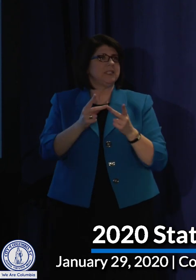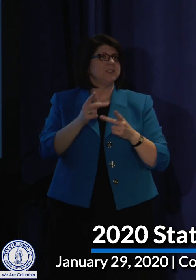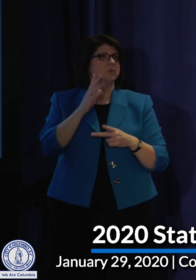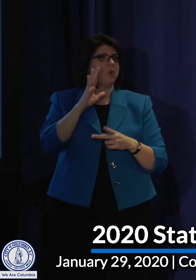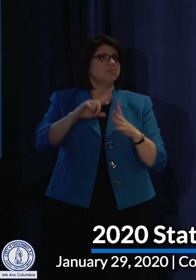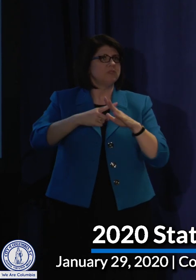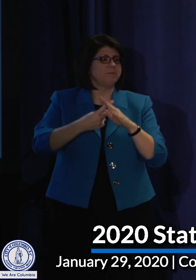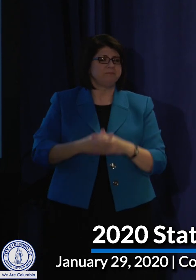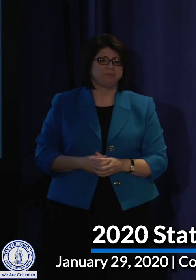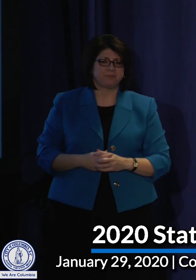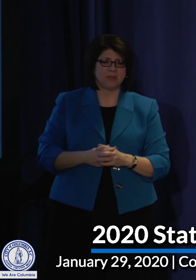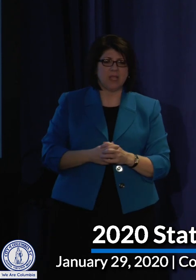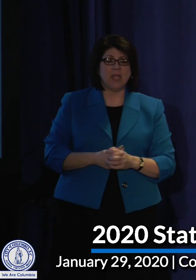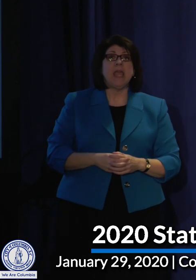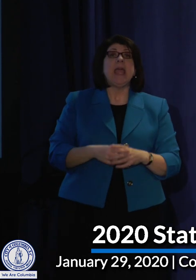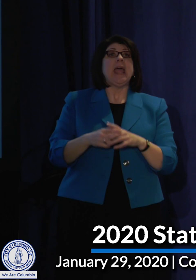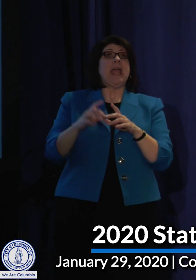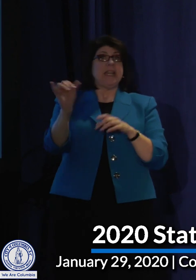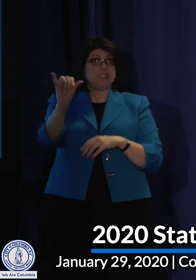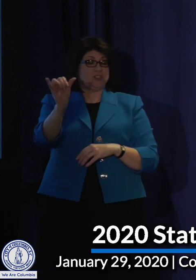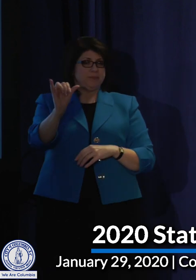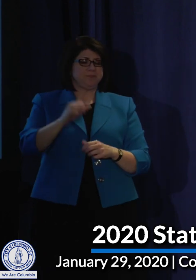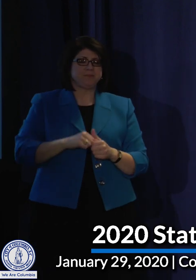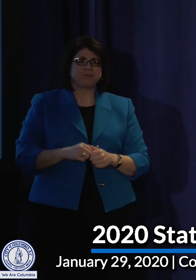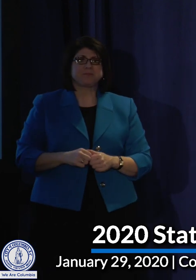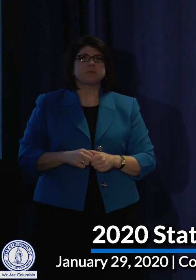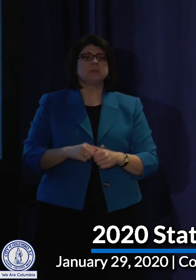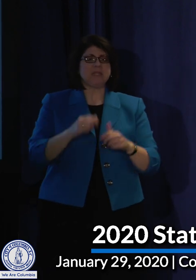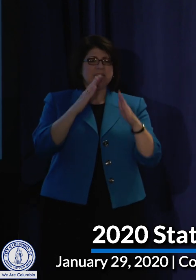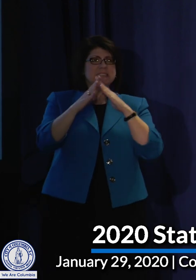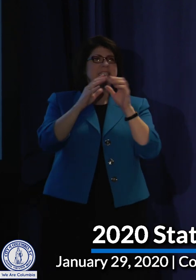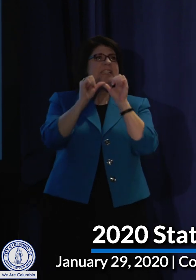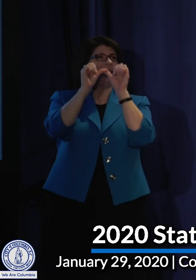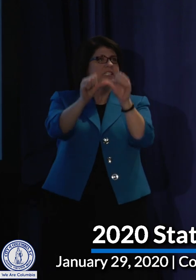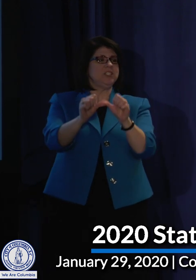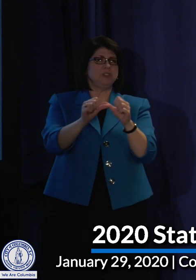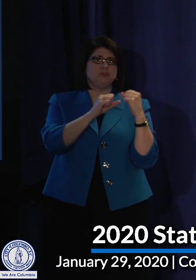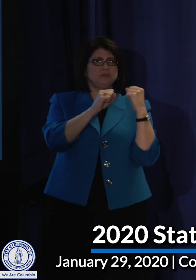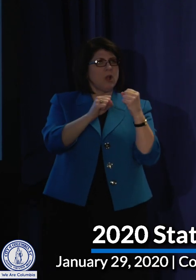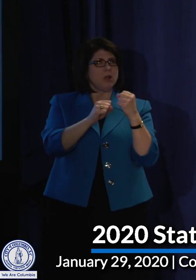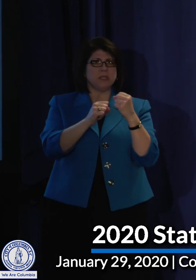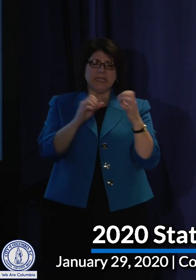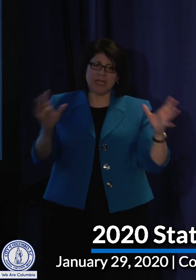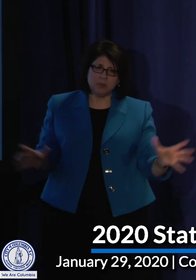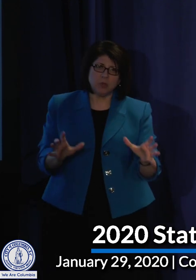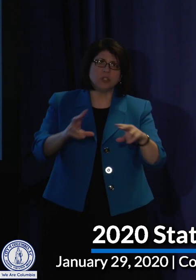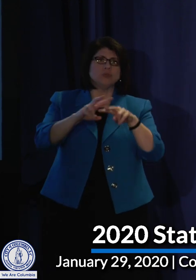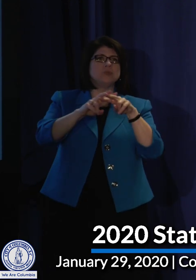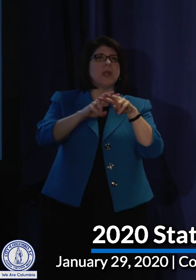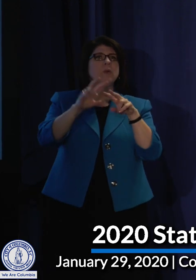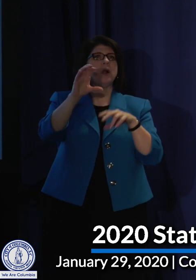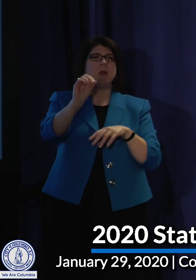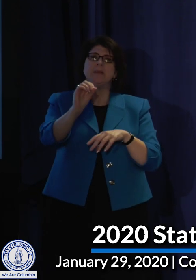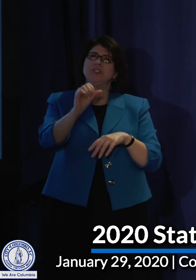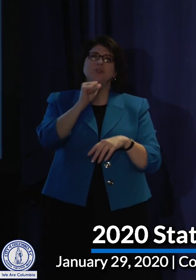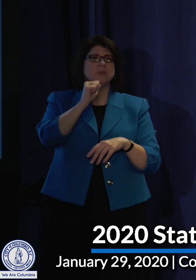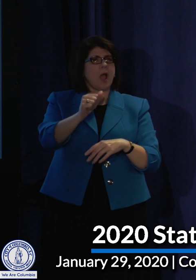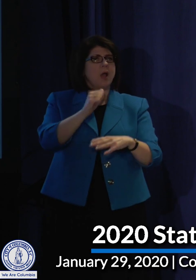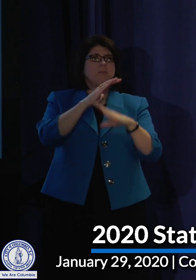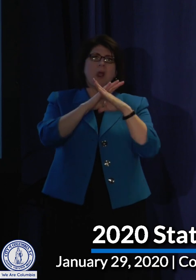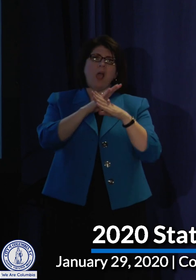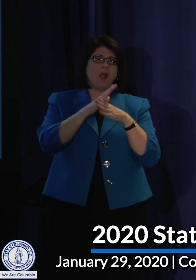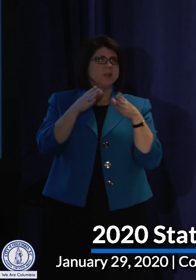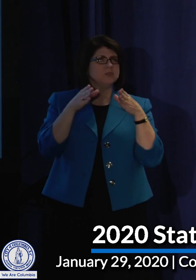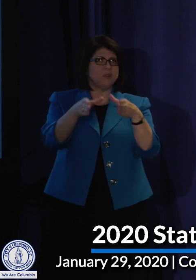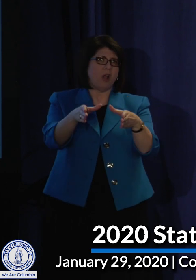will be active. In addition, the city continues to strongly push our railroad companies to avoid blocking crossings for